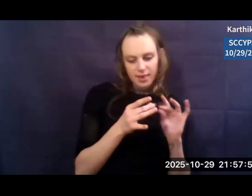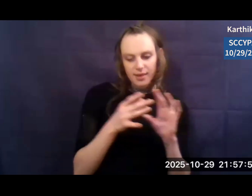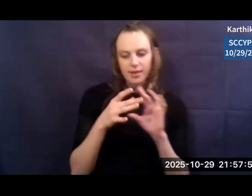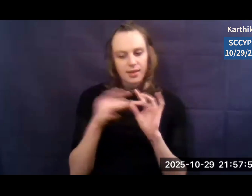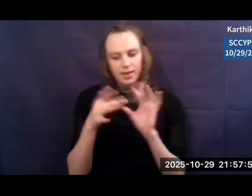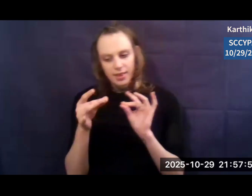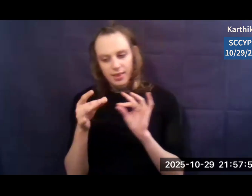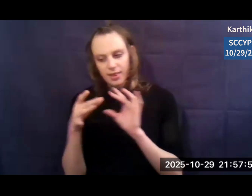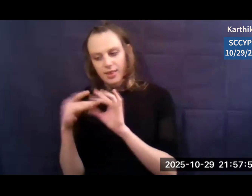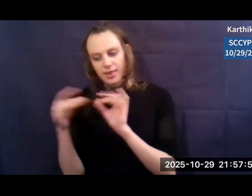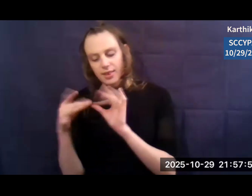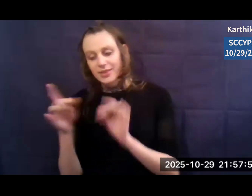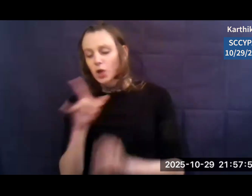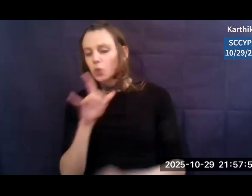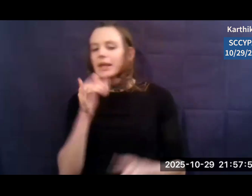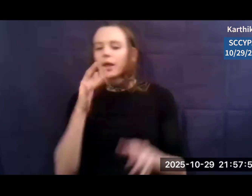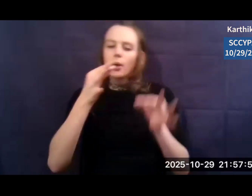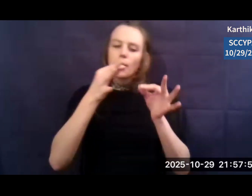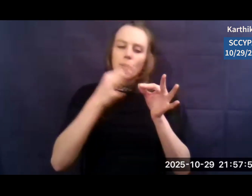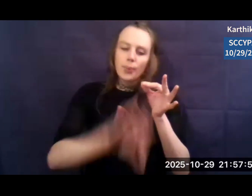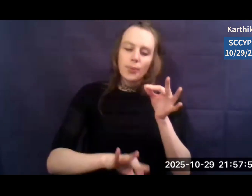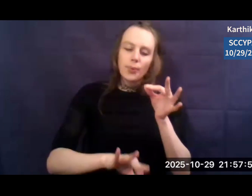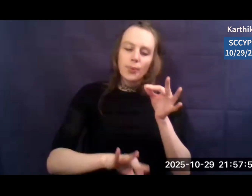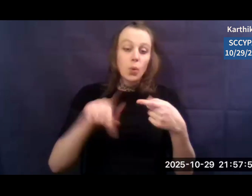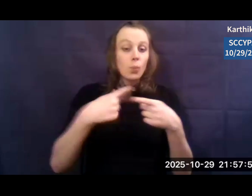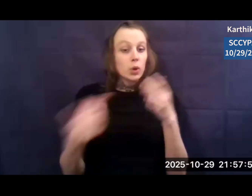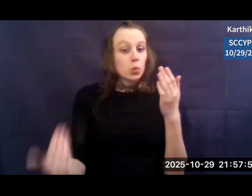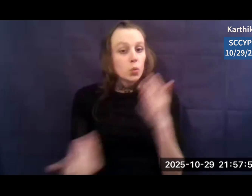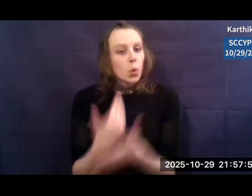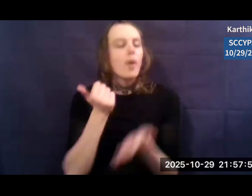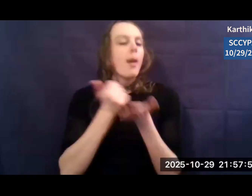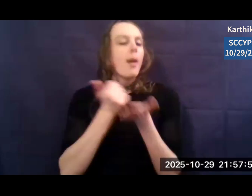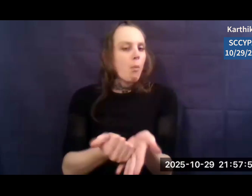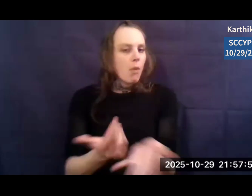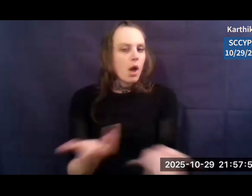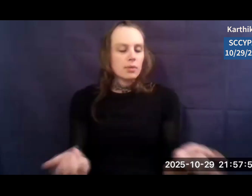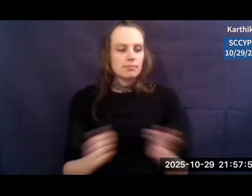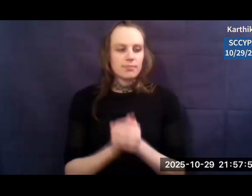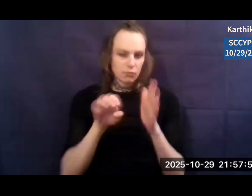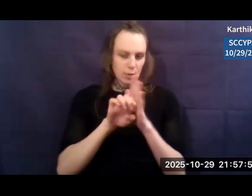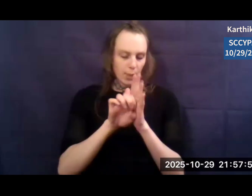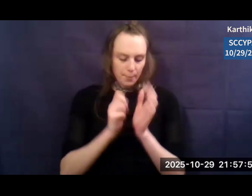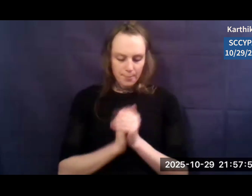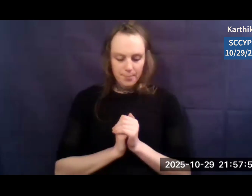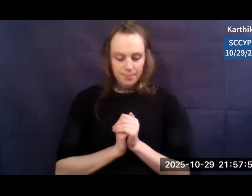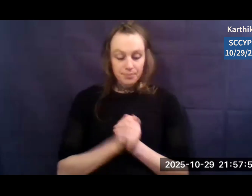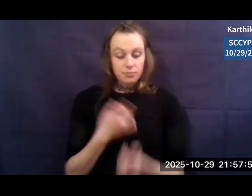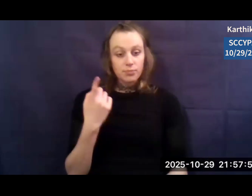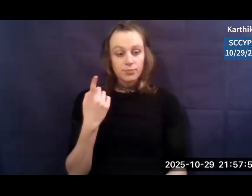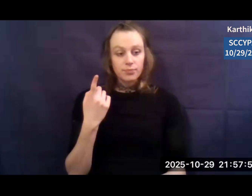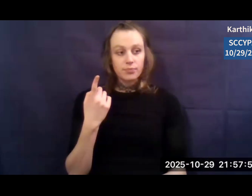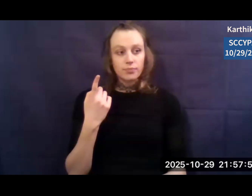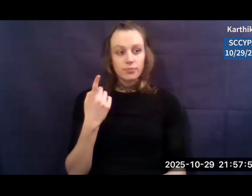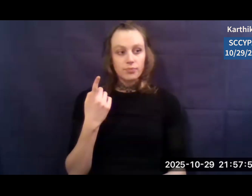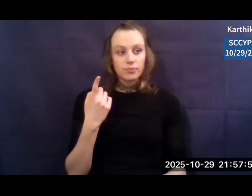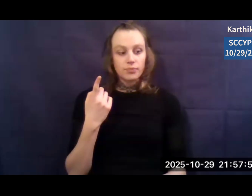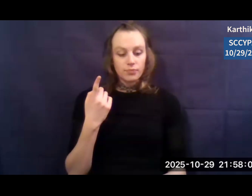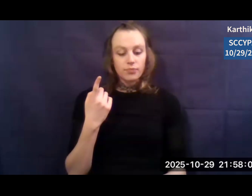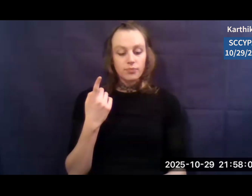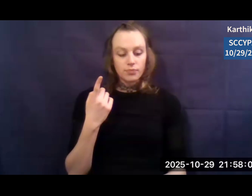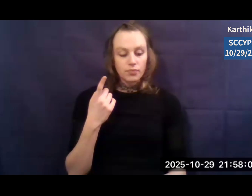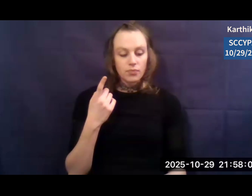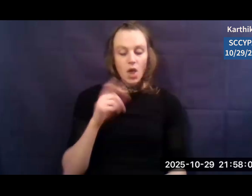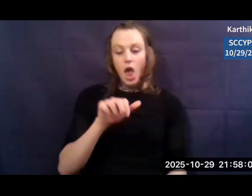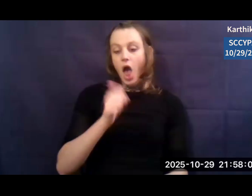oversimplifications that are very helpful when you're new. So for example, like one of these is like you have no control over like other people and